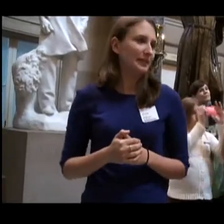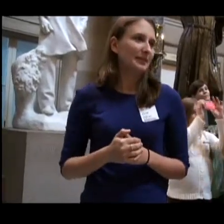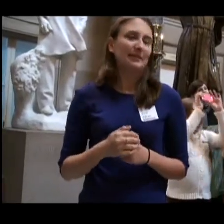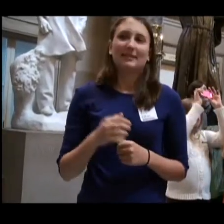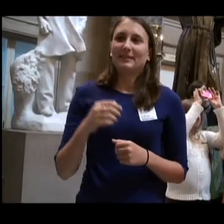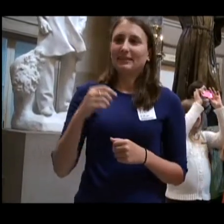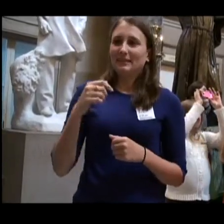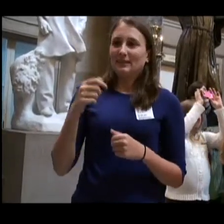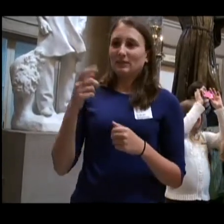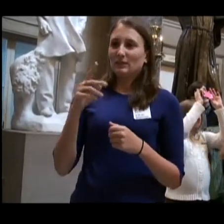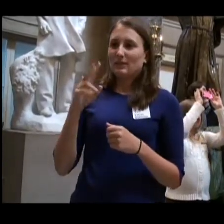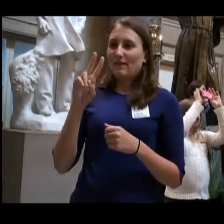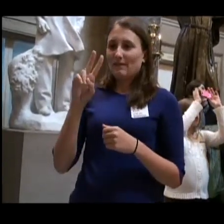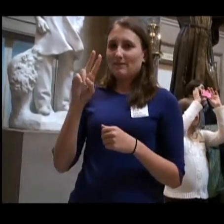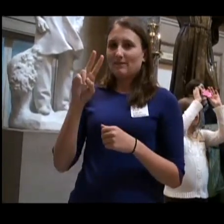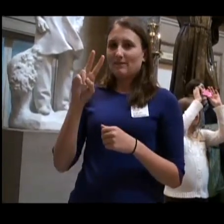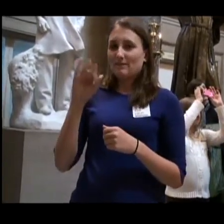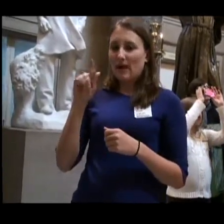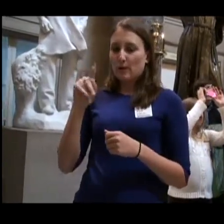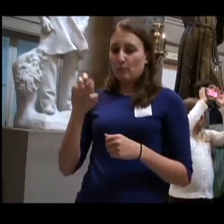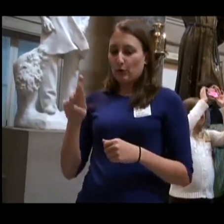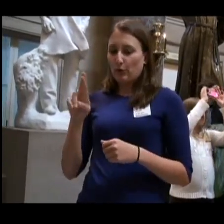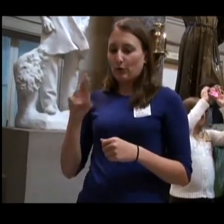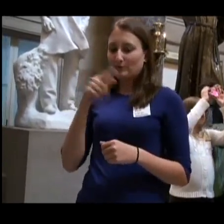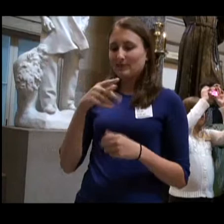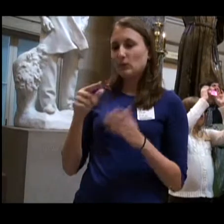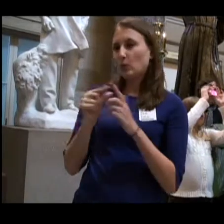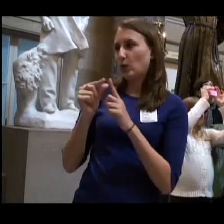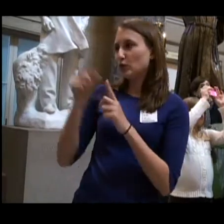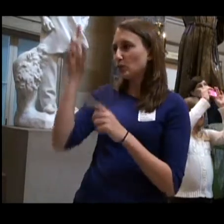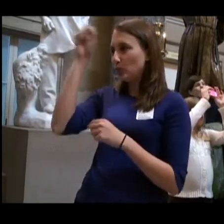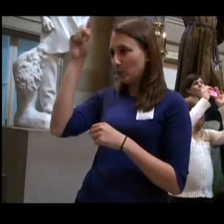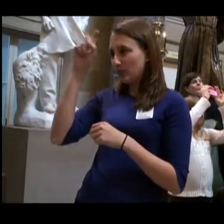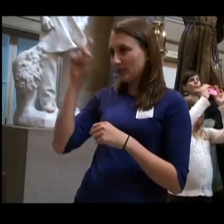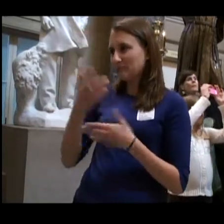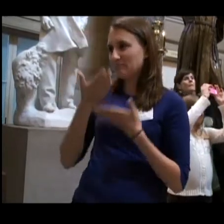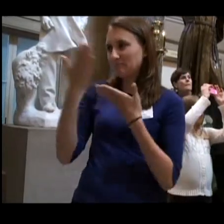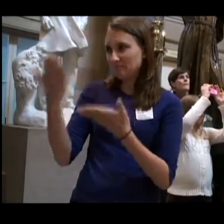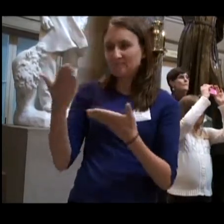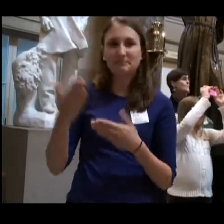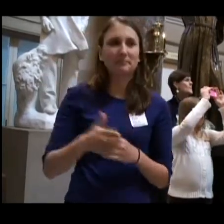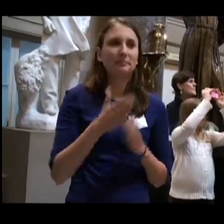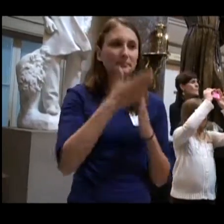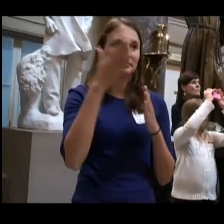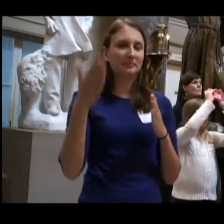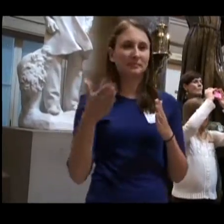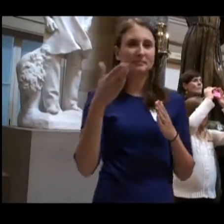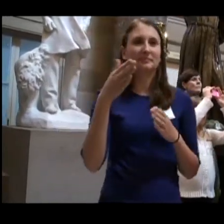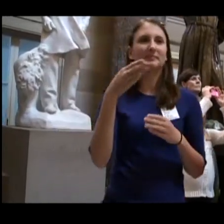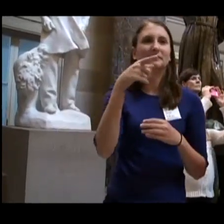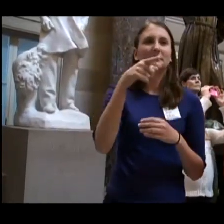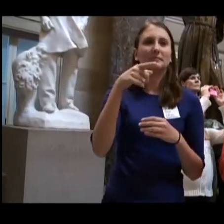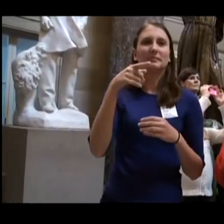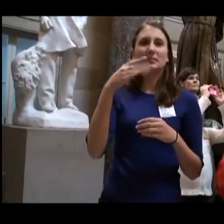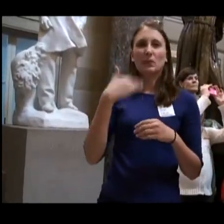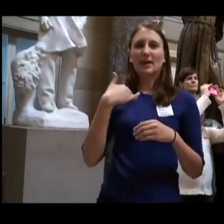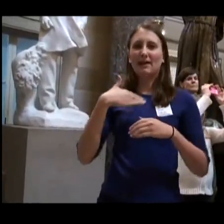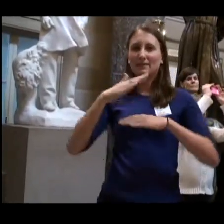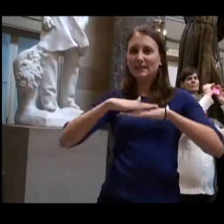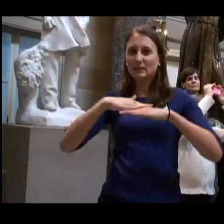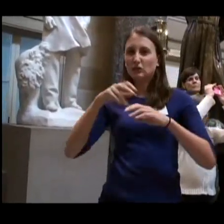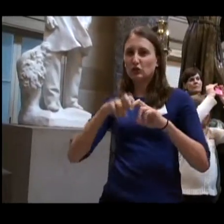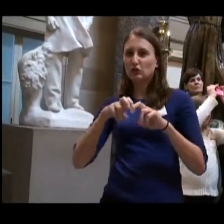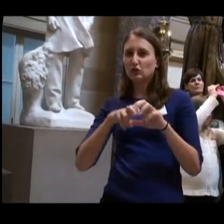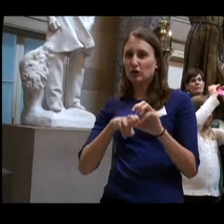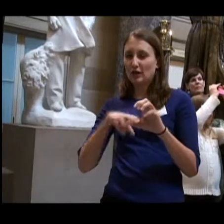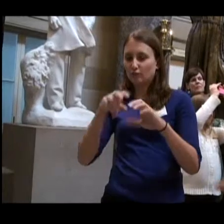of wisdom. Down below is the burgundy drapery, and the speaker's desk and chair would have been right below that. Now the room